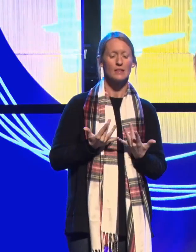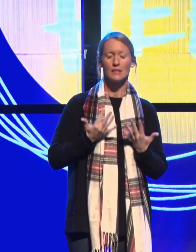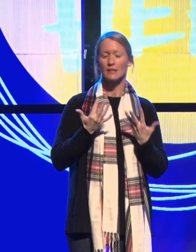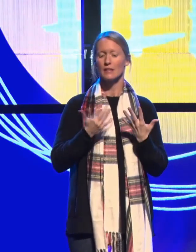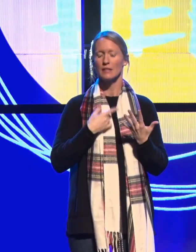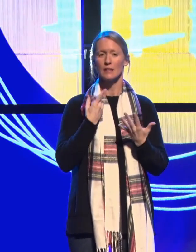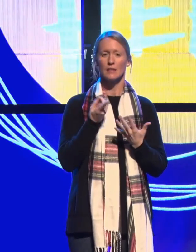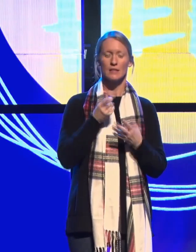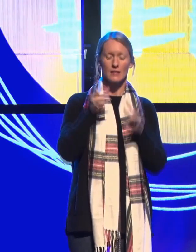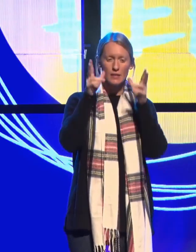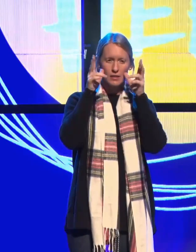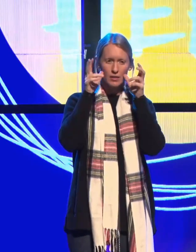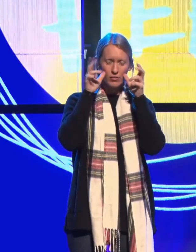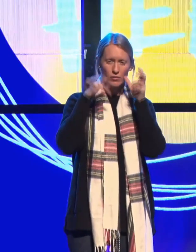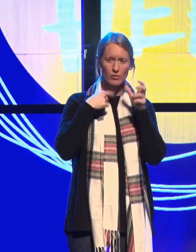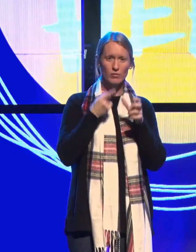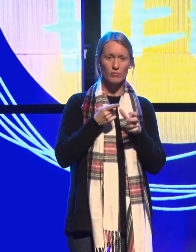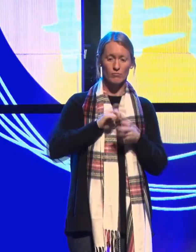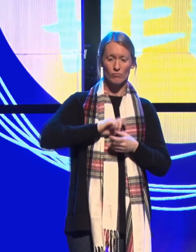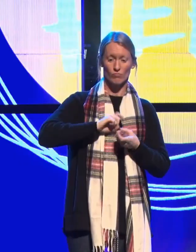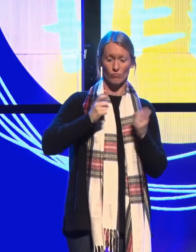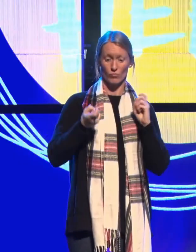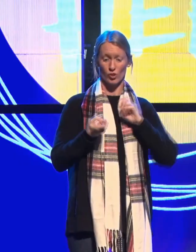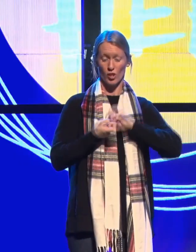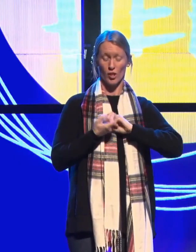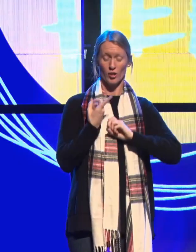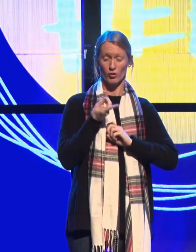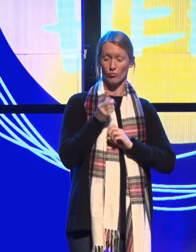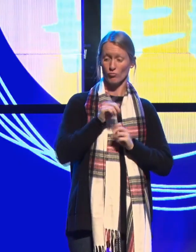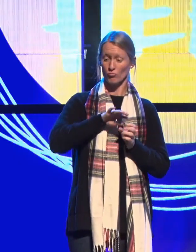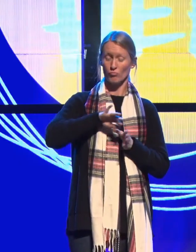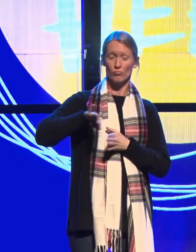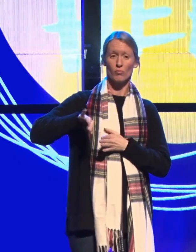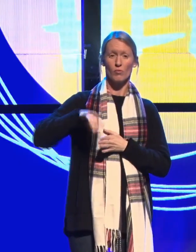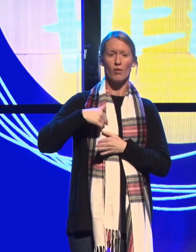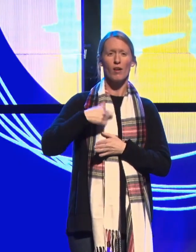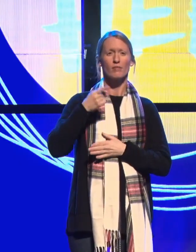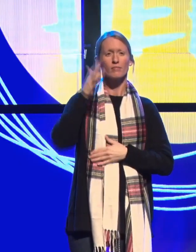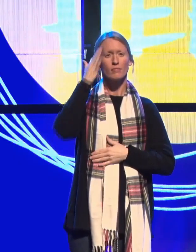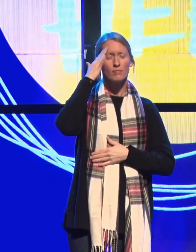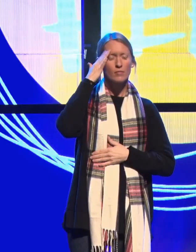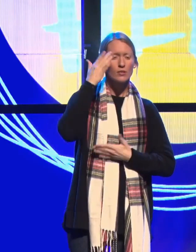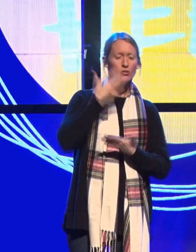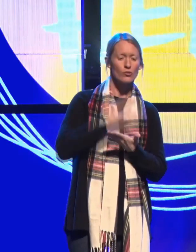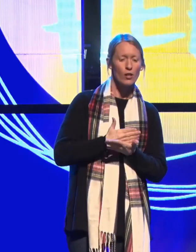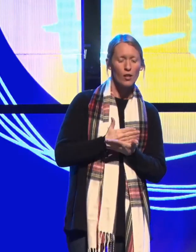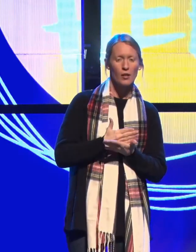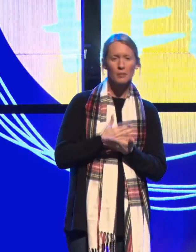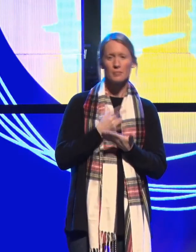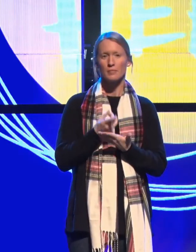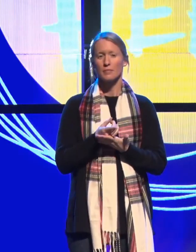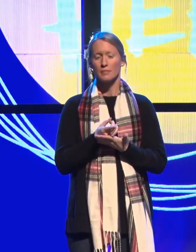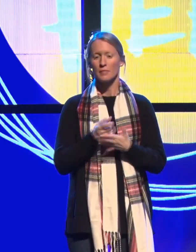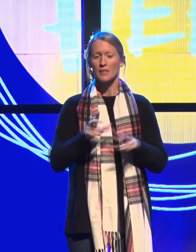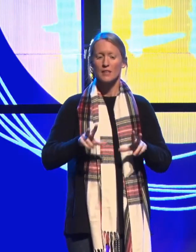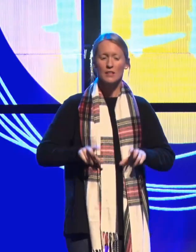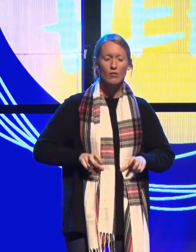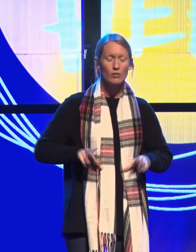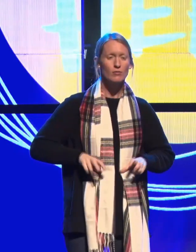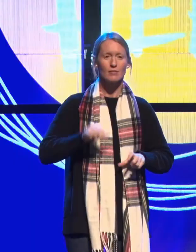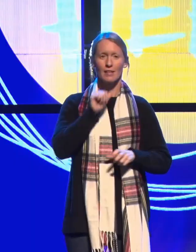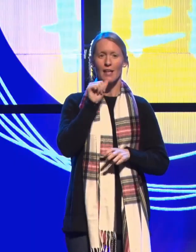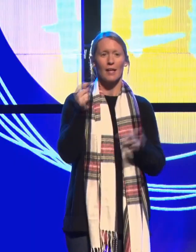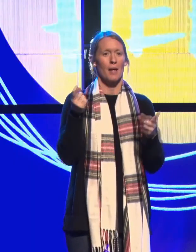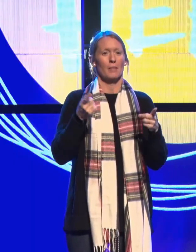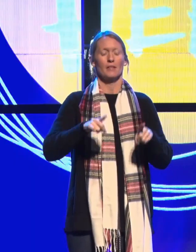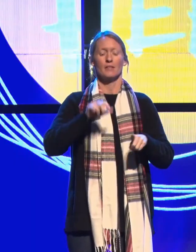evil to turn against and turn on itself, and you know what? I should just stop. I should just stop being selfish. That's just not going to happen.